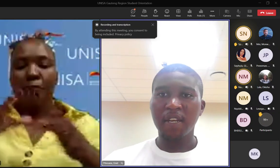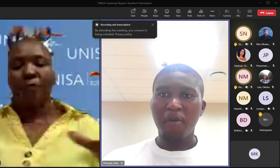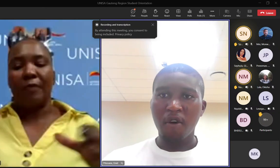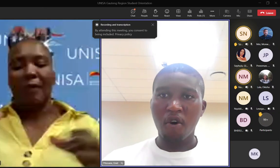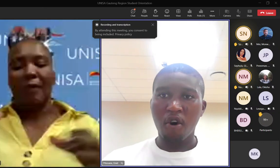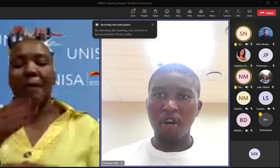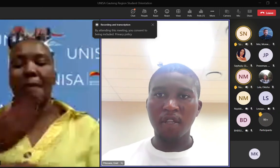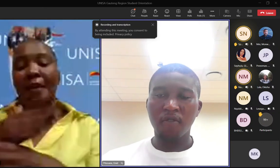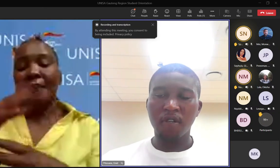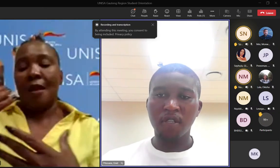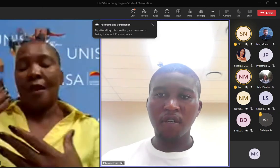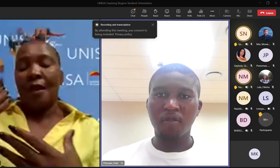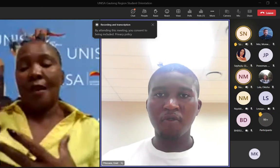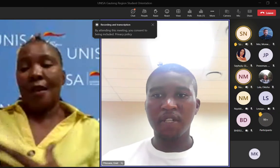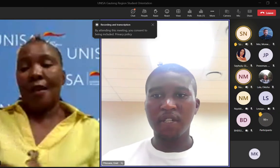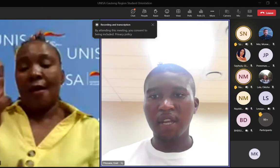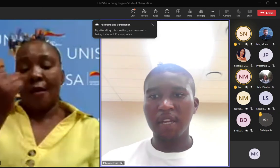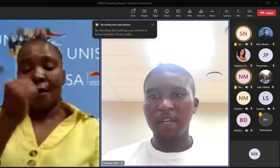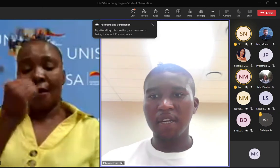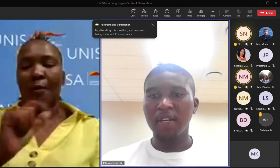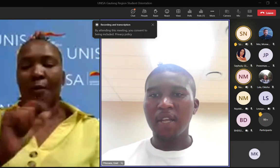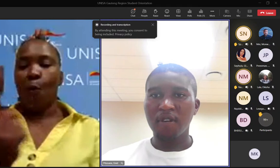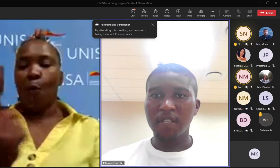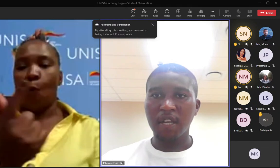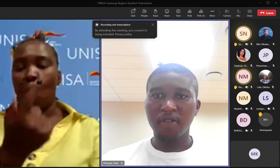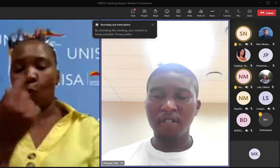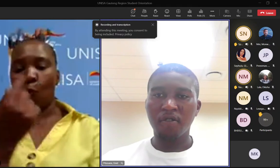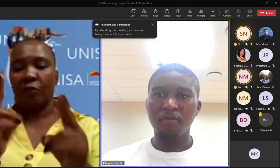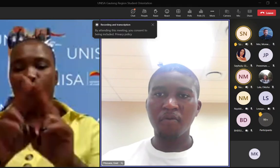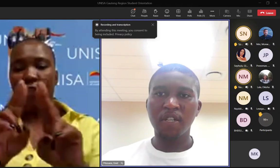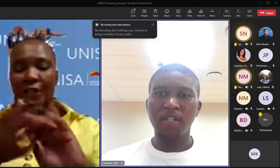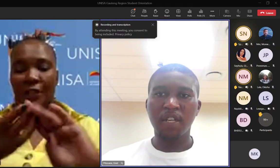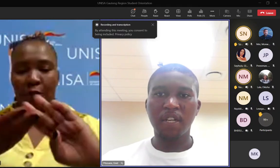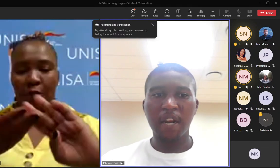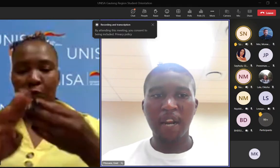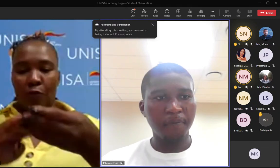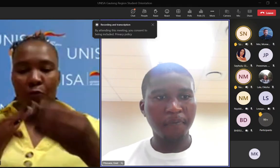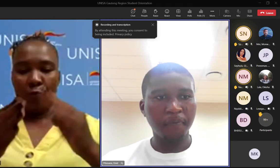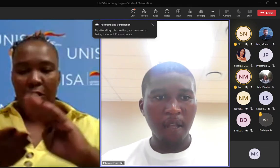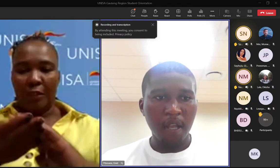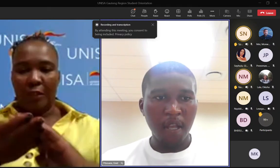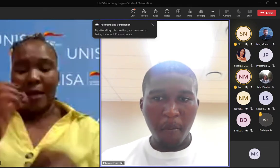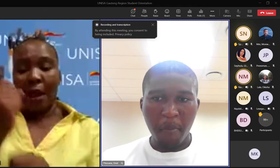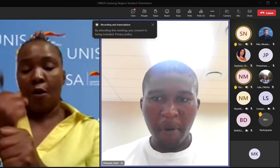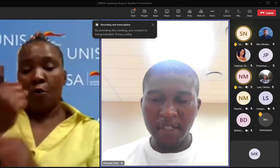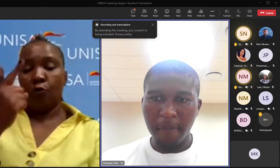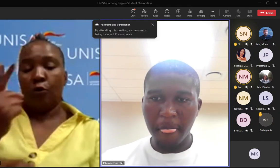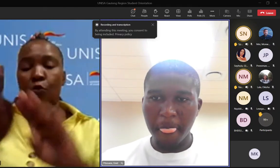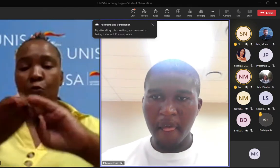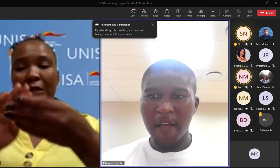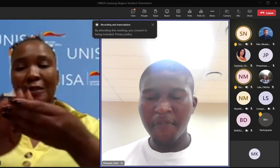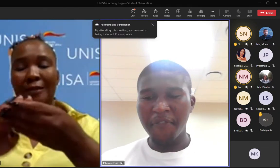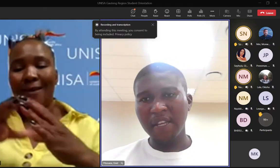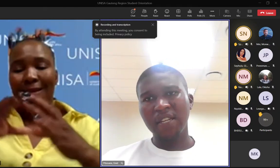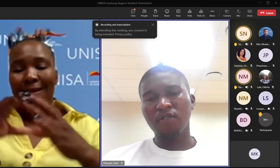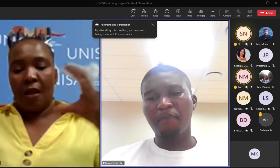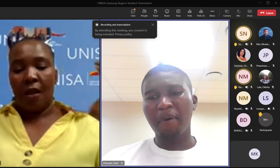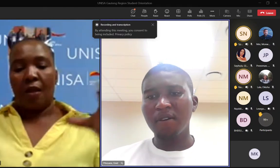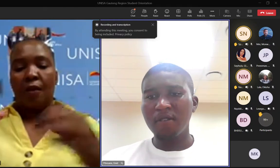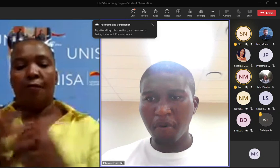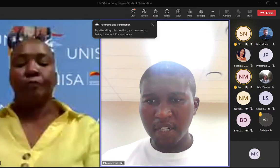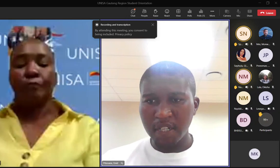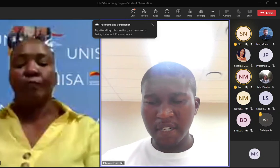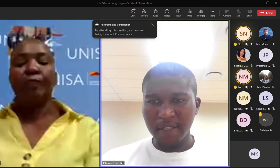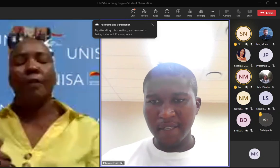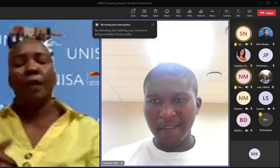and taken by all the unisa community and the universal modern community at Large but I think